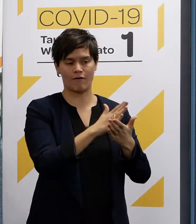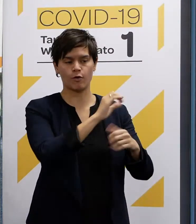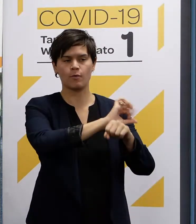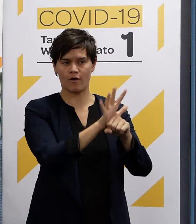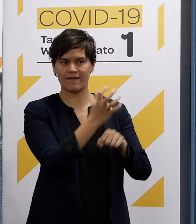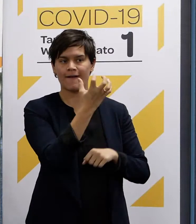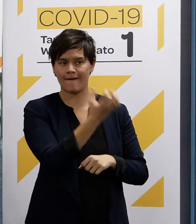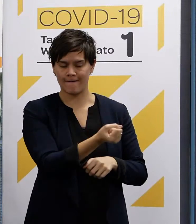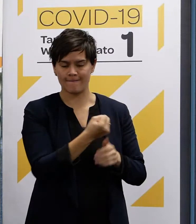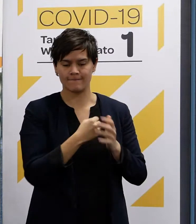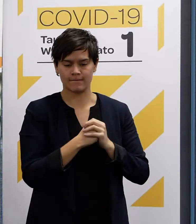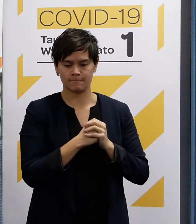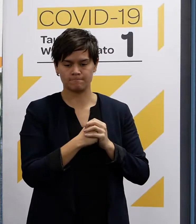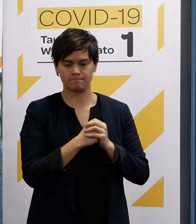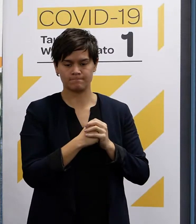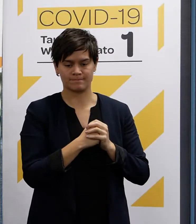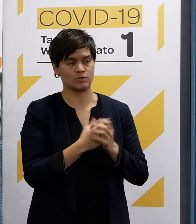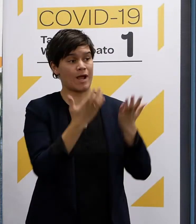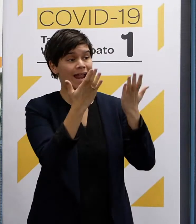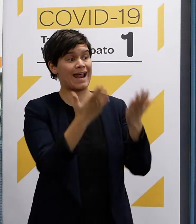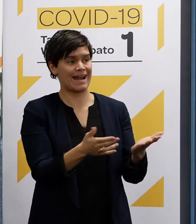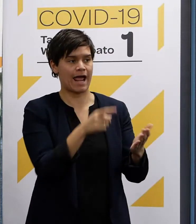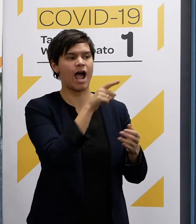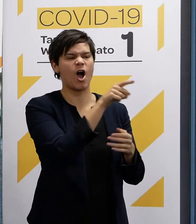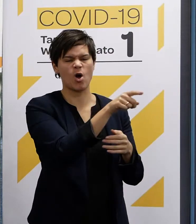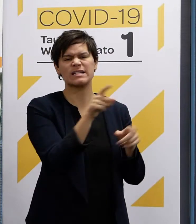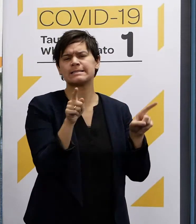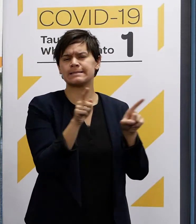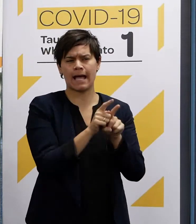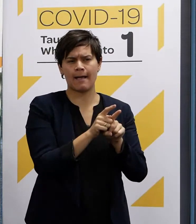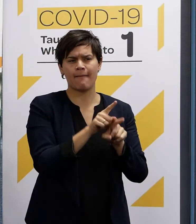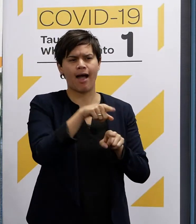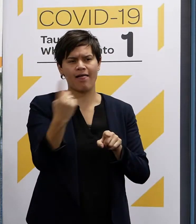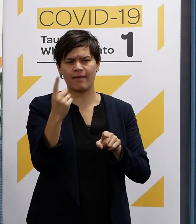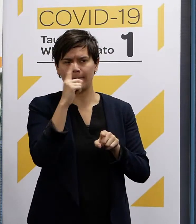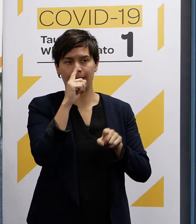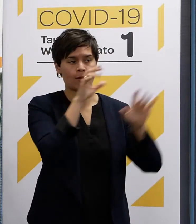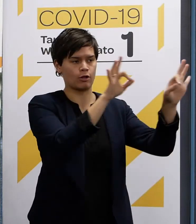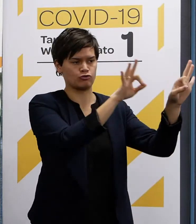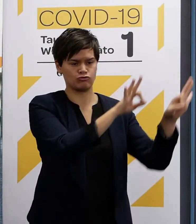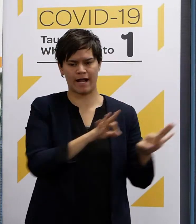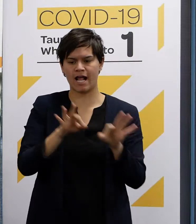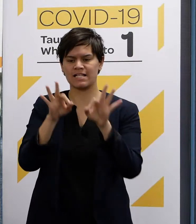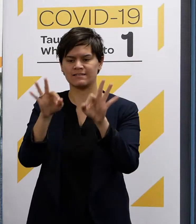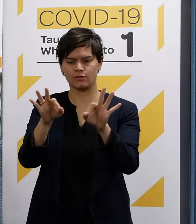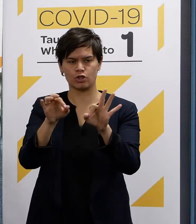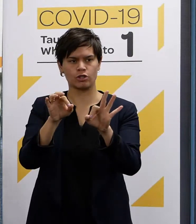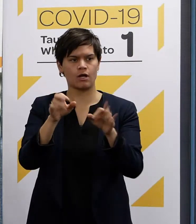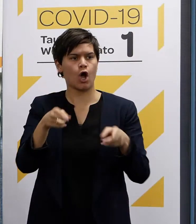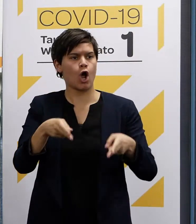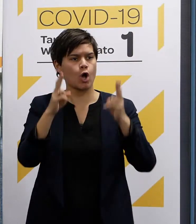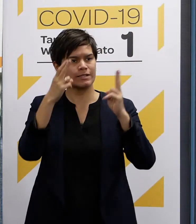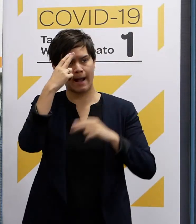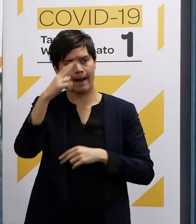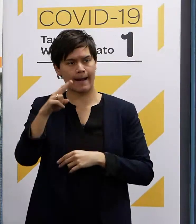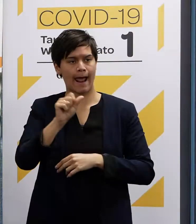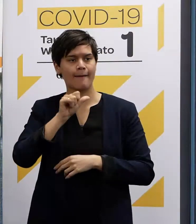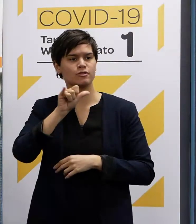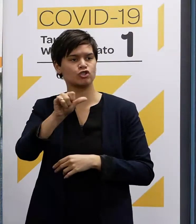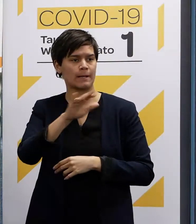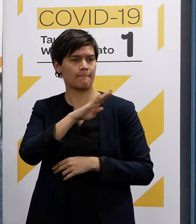the usual protocols, and she has been transferred to the Jet Park quarantine facility late yesterday.